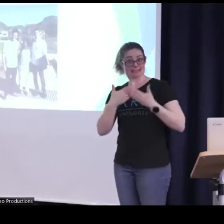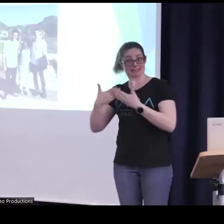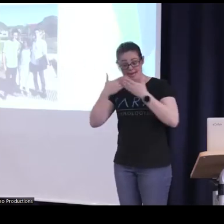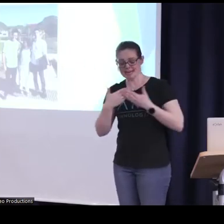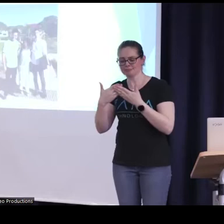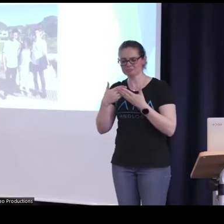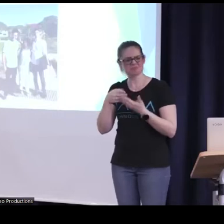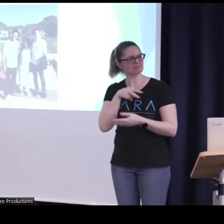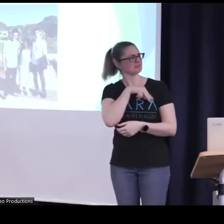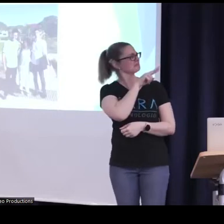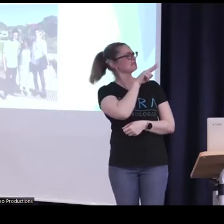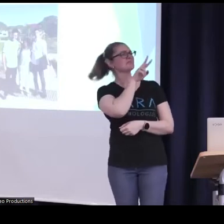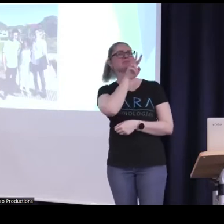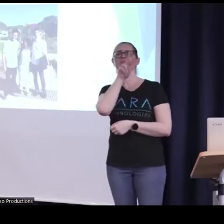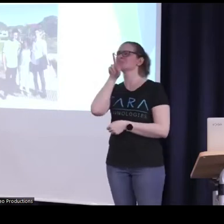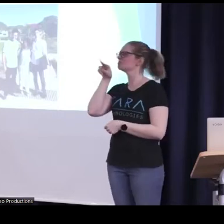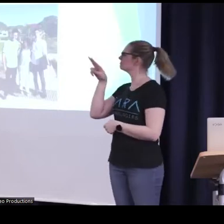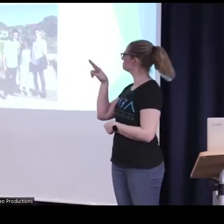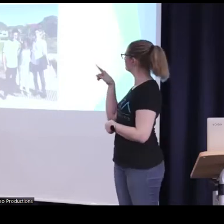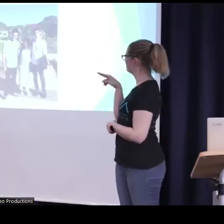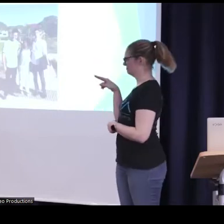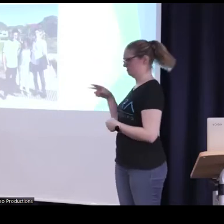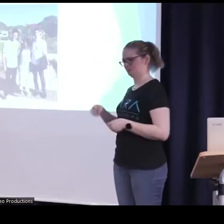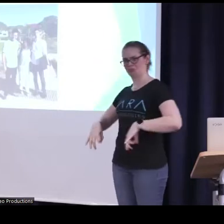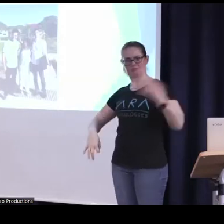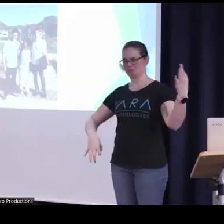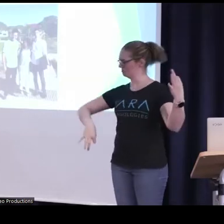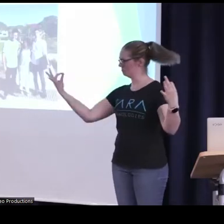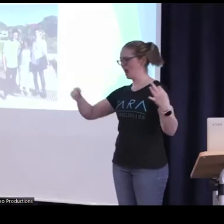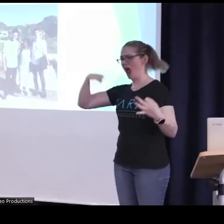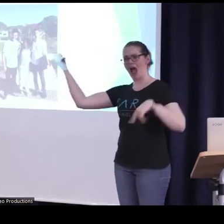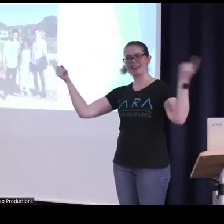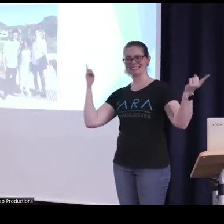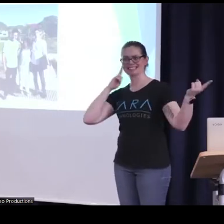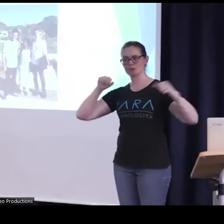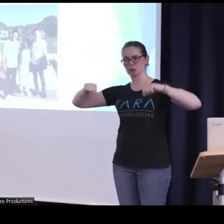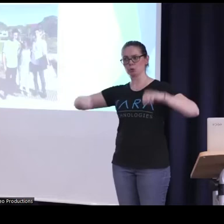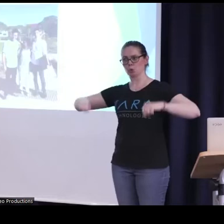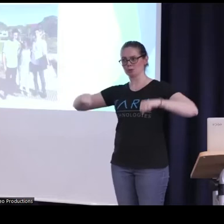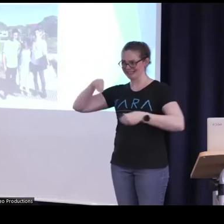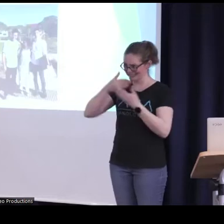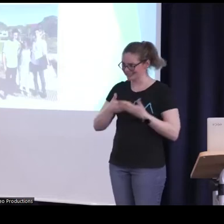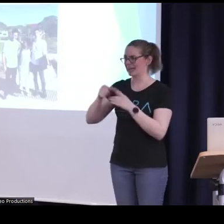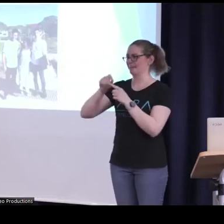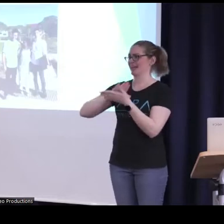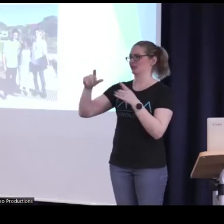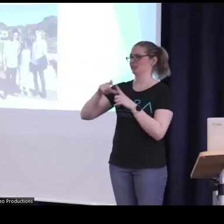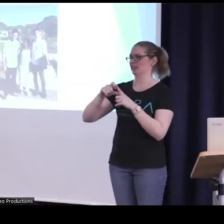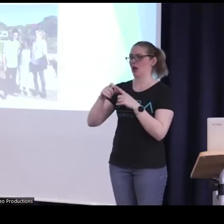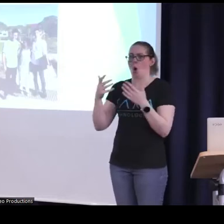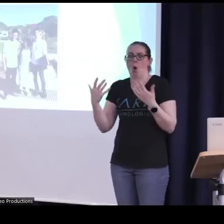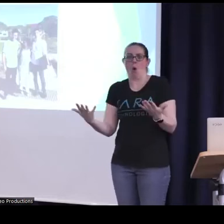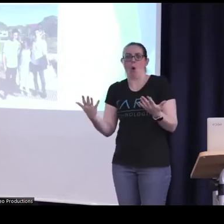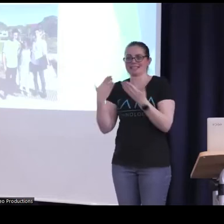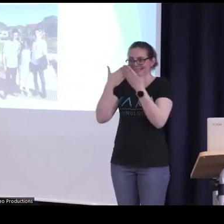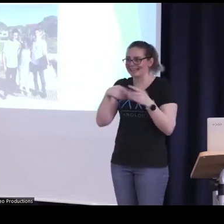experienced vertigo due to that. He was studying at the same time. And he realized that there